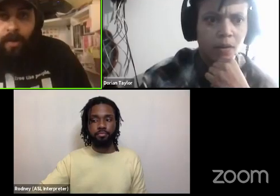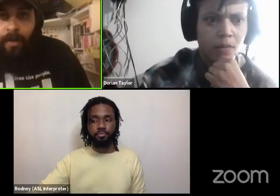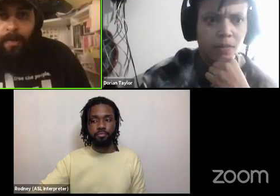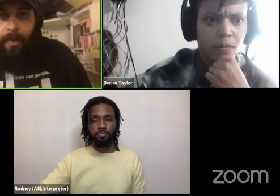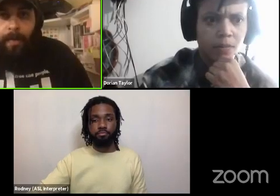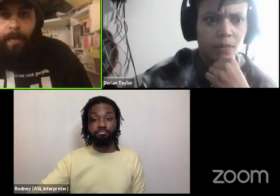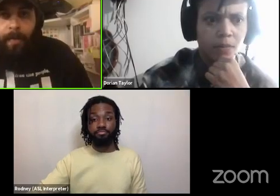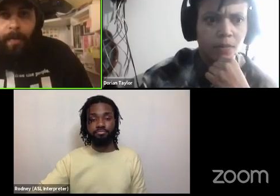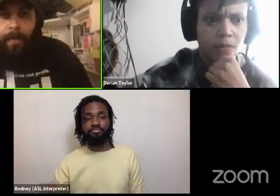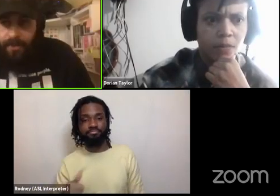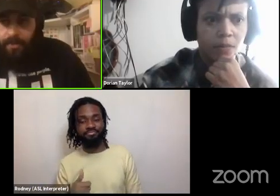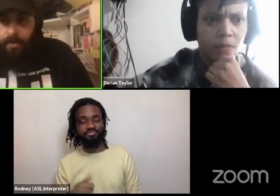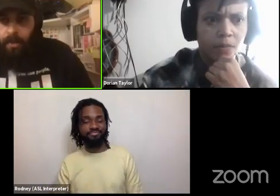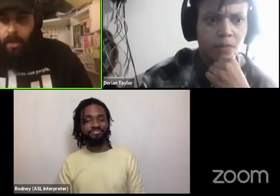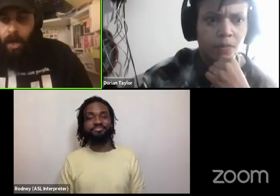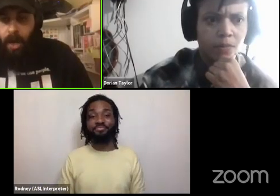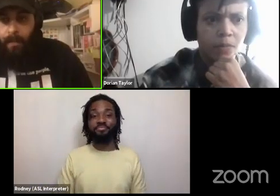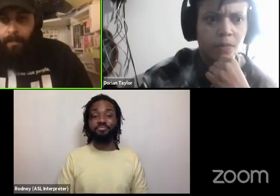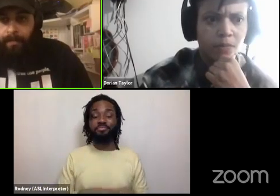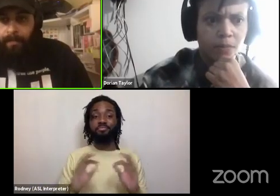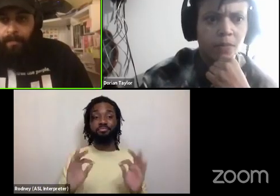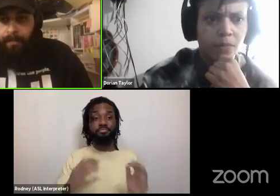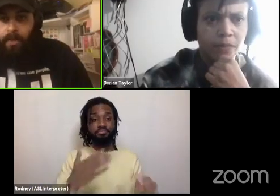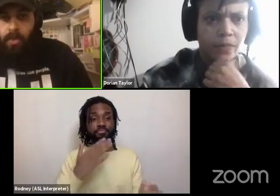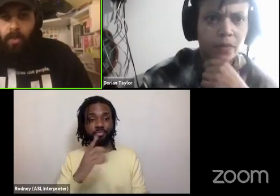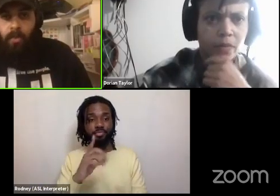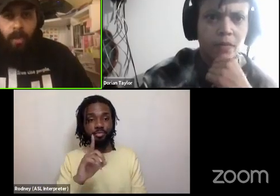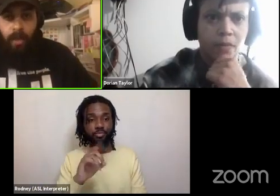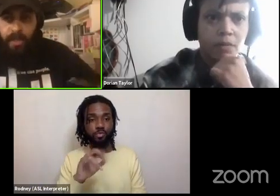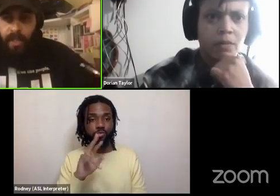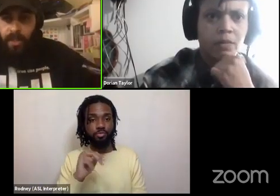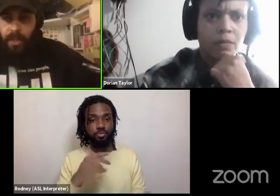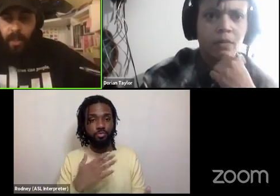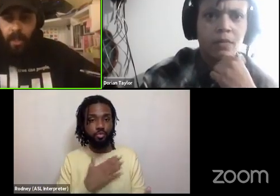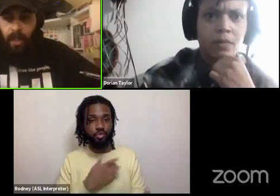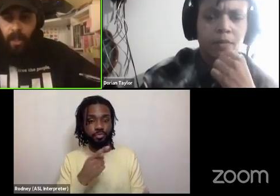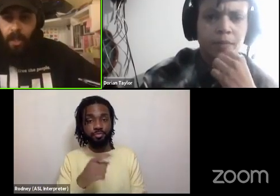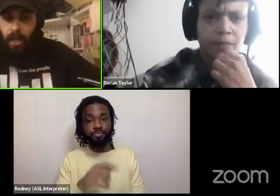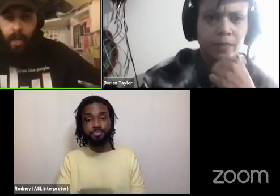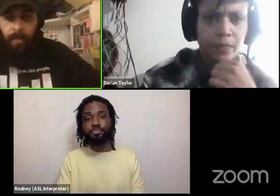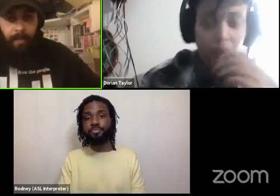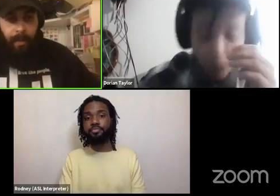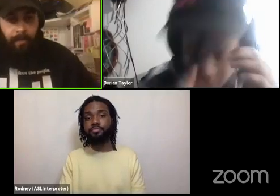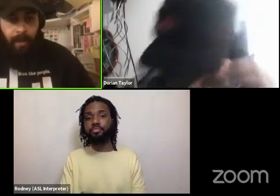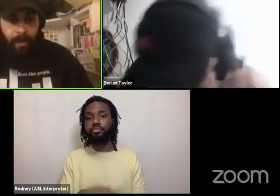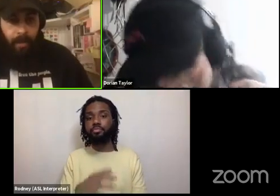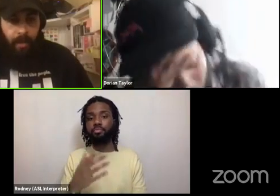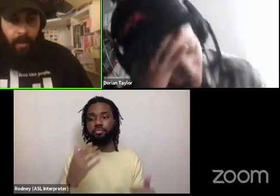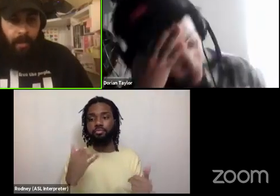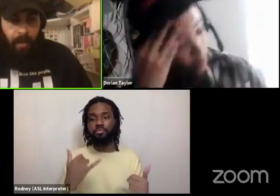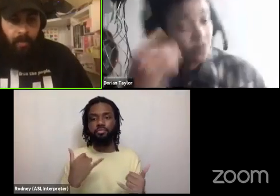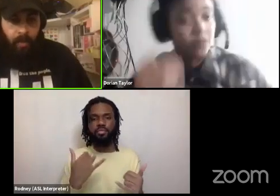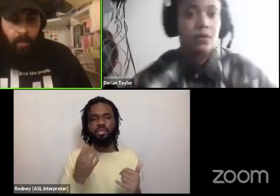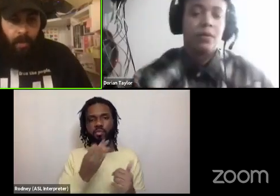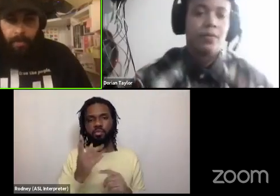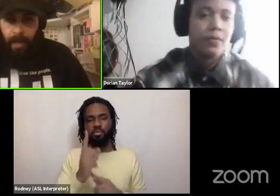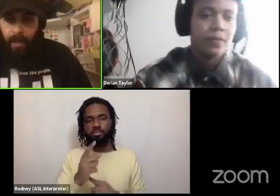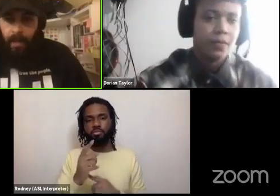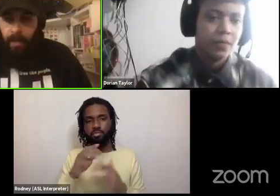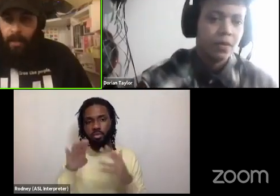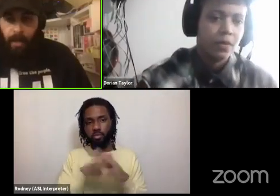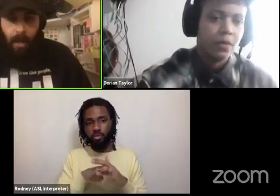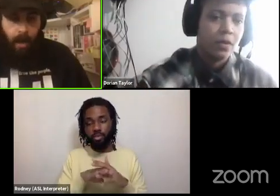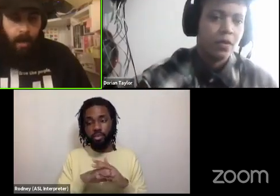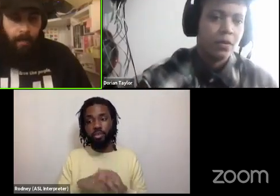right, Dorian, appreciate you. So we're gonna take just like a couple minute break, and then we'll come